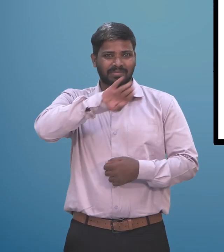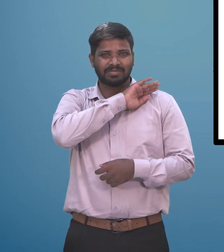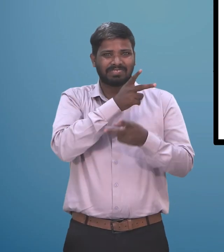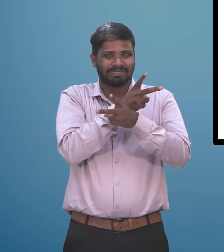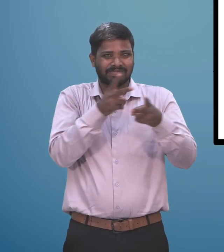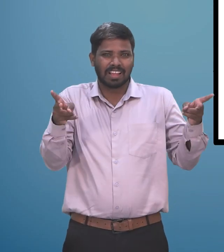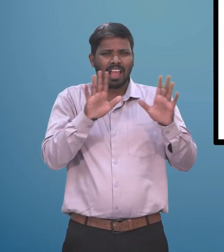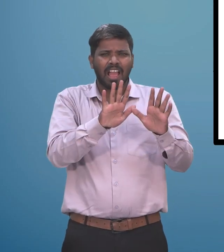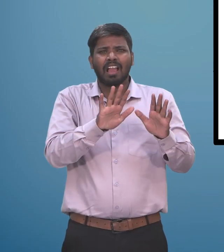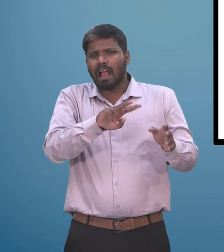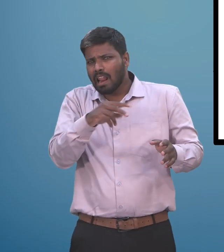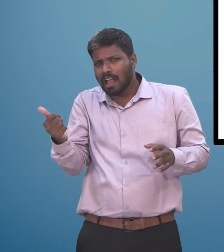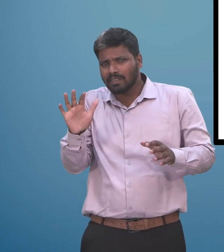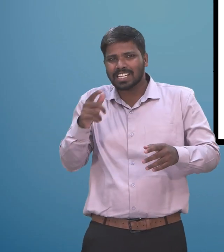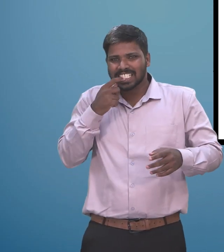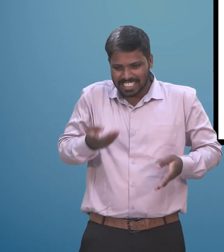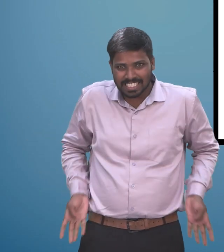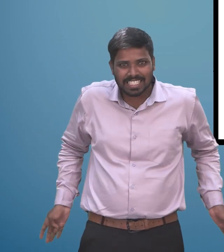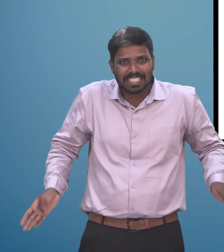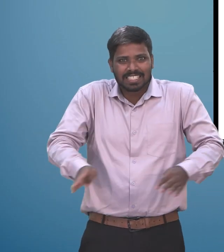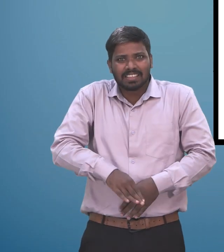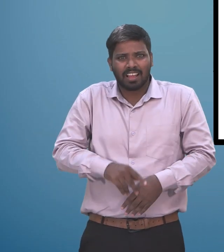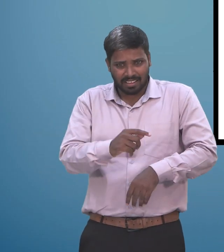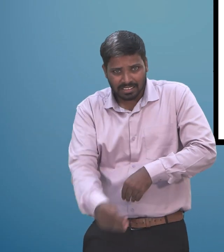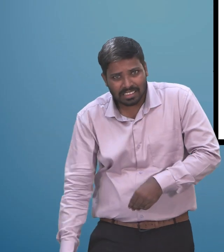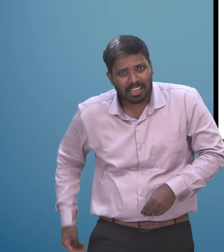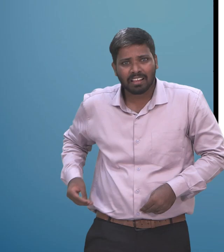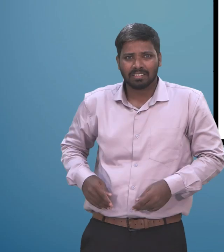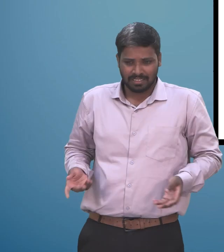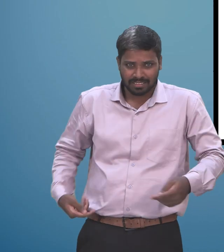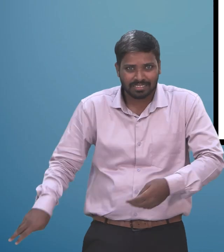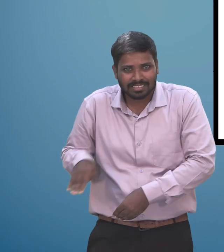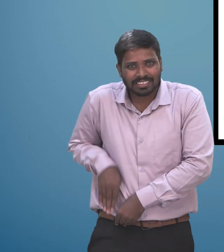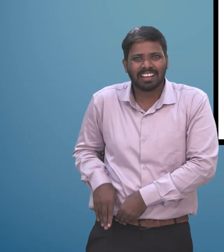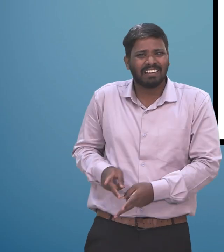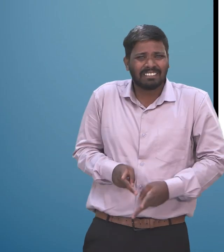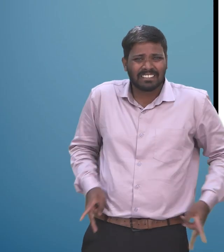Both as regards the fabric and the uses the dhoti can be put to.